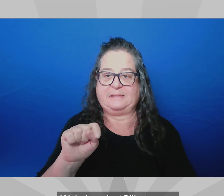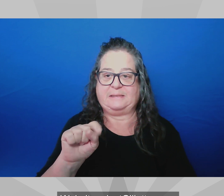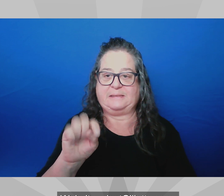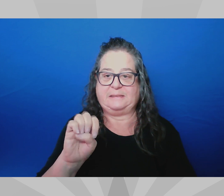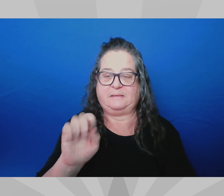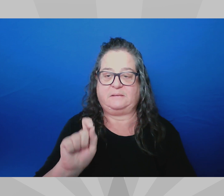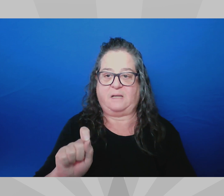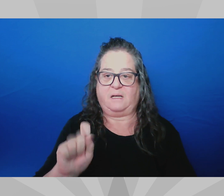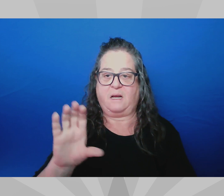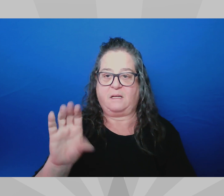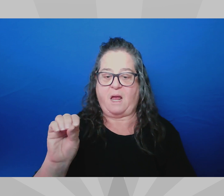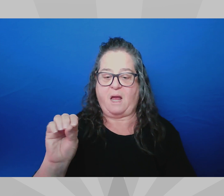electgillette.com.